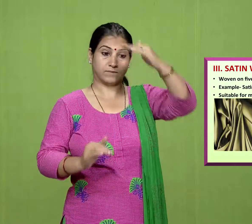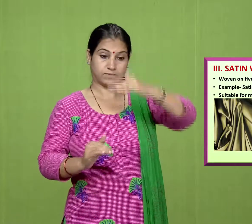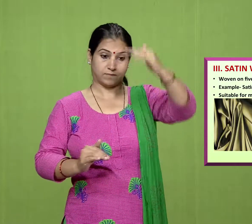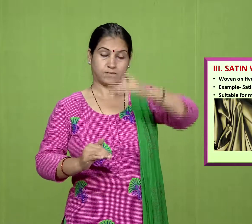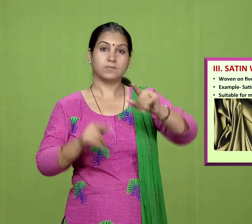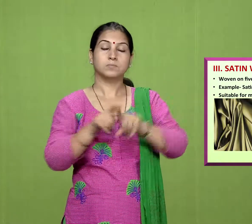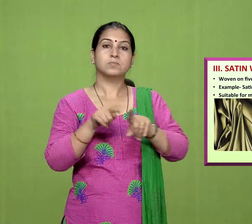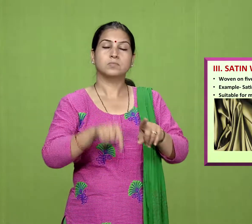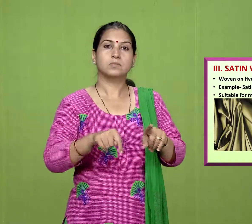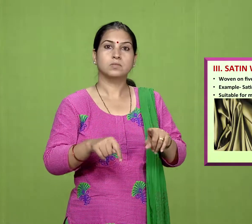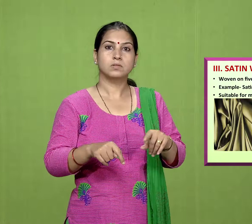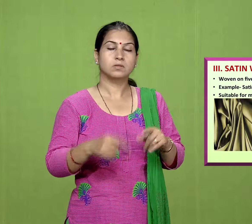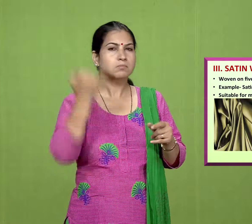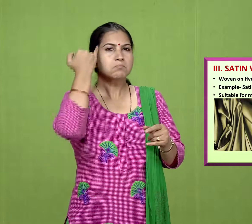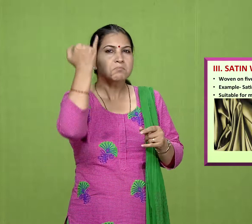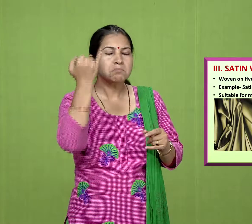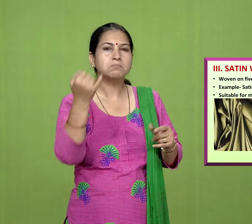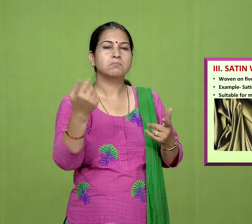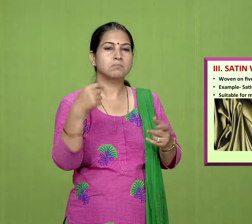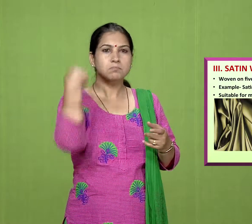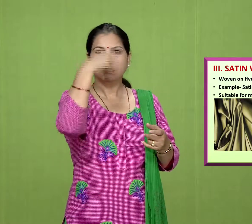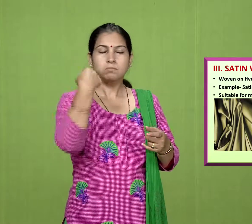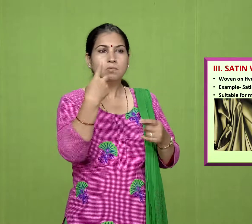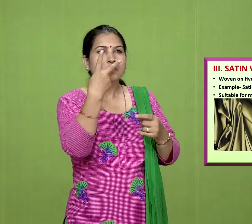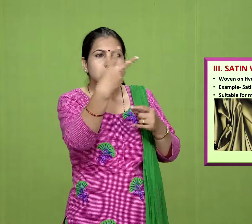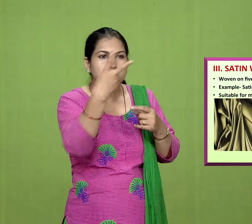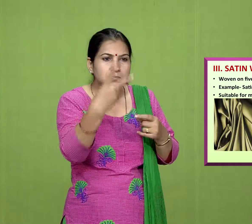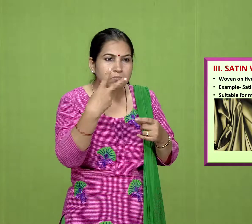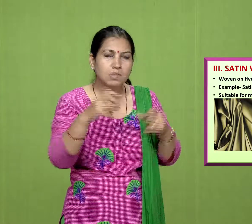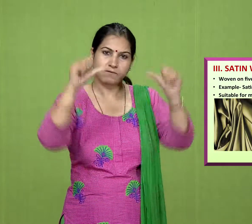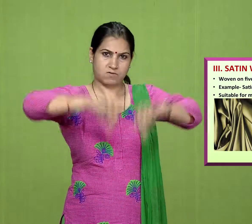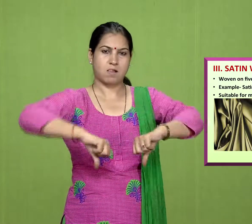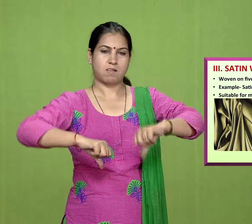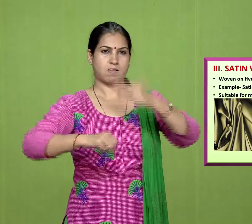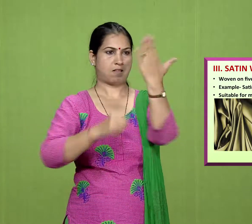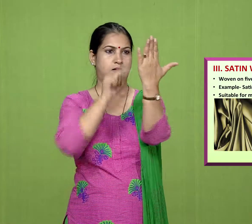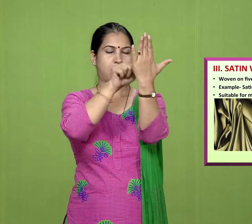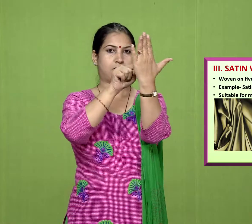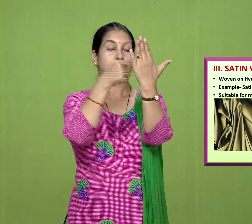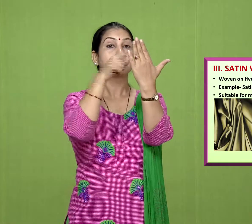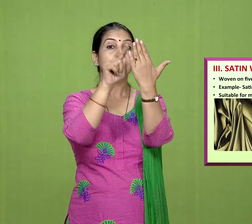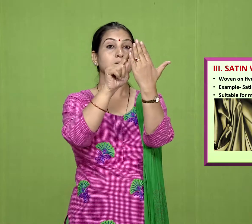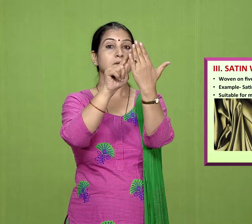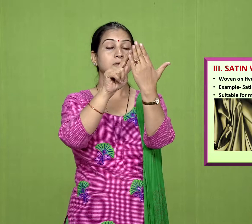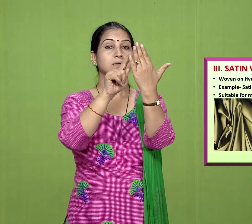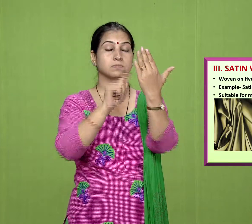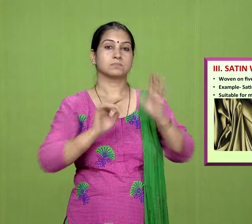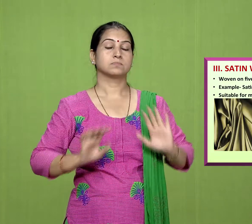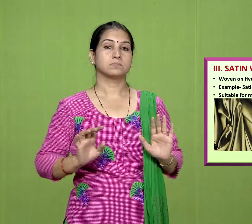There is no design visible on the face of the fabric, but it has a